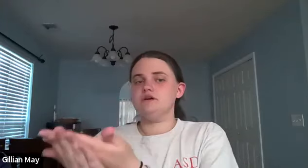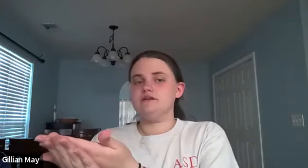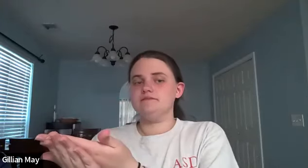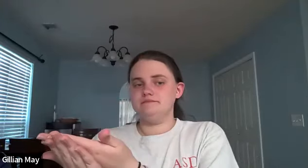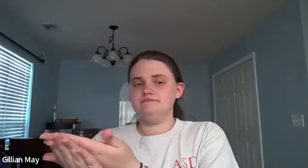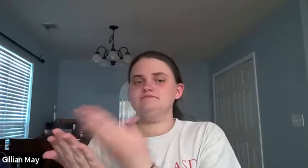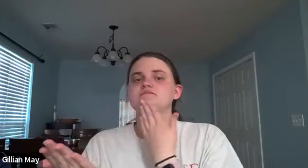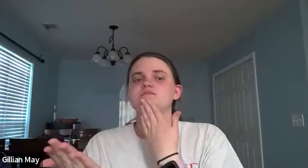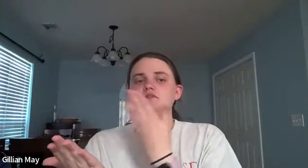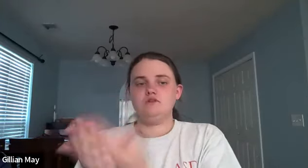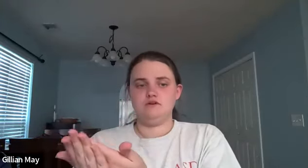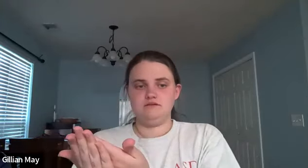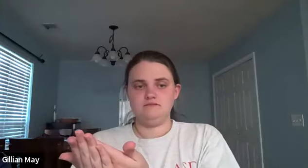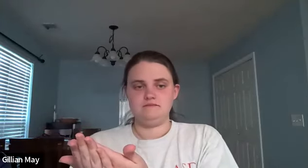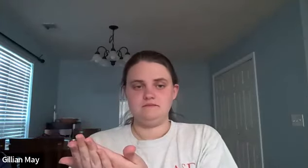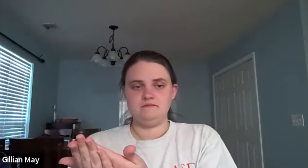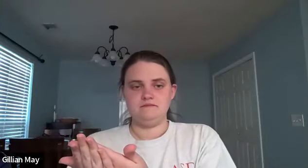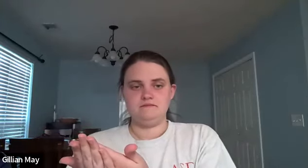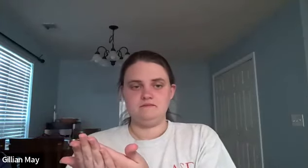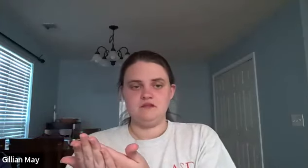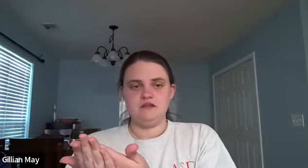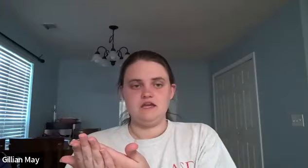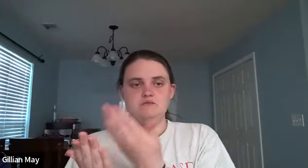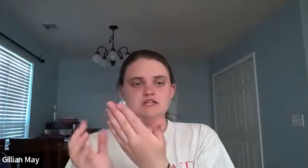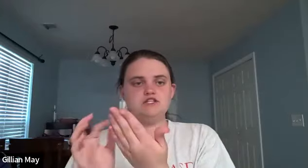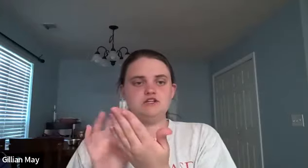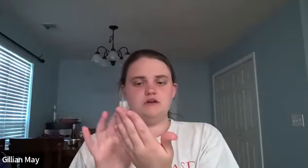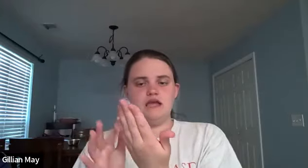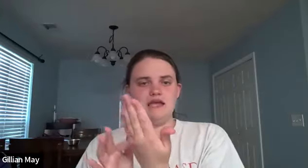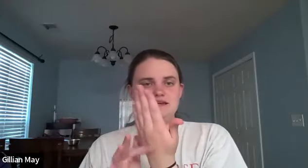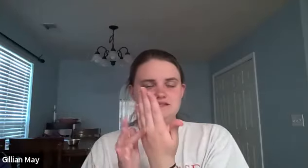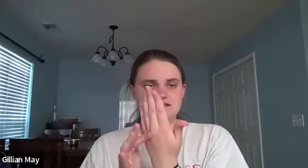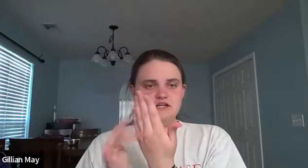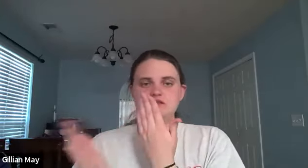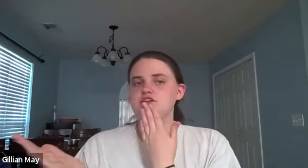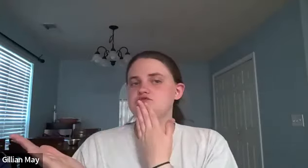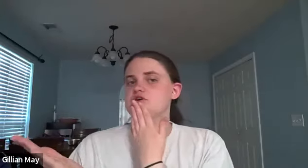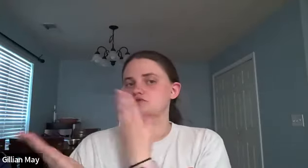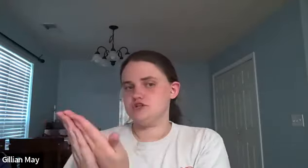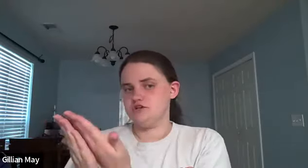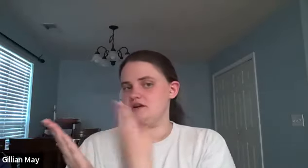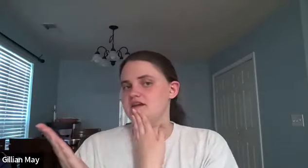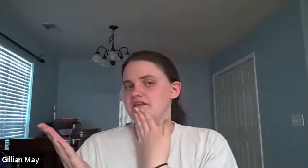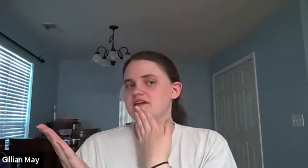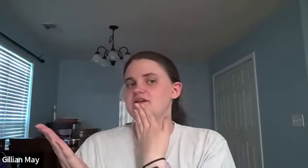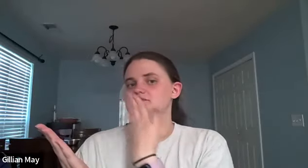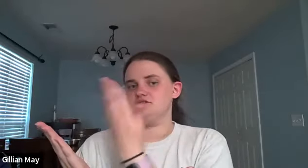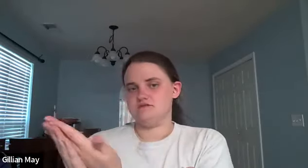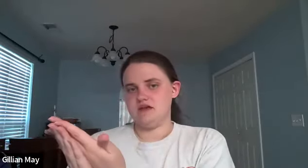Good. Good. And you make sure your hand, like you don't turn your hand, like it keeps that